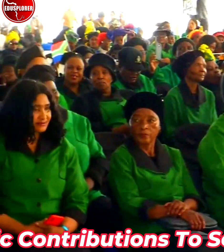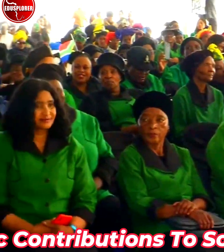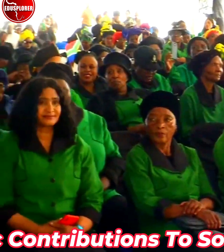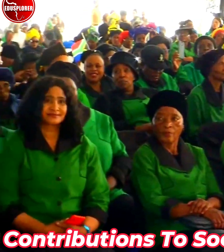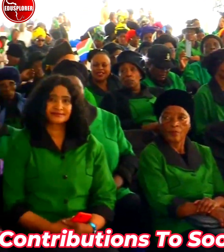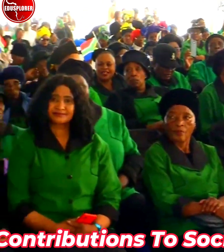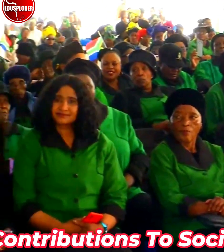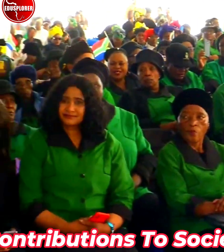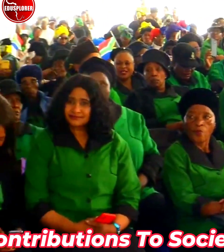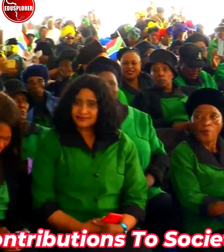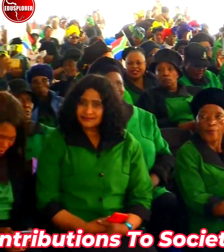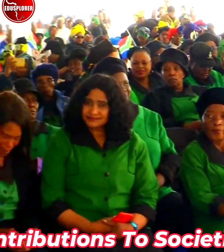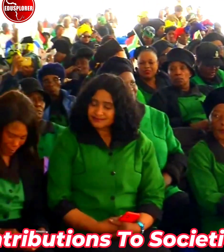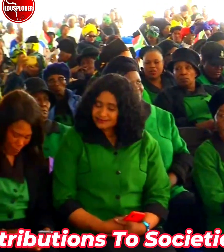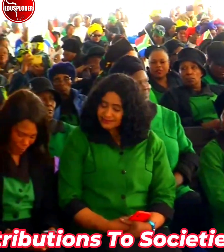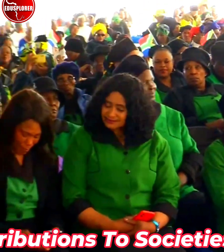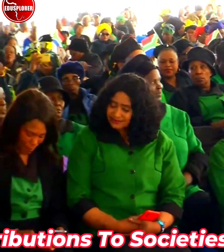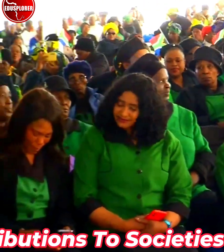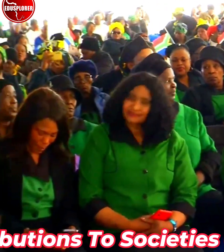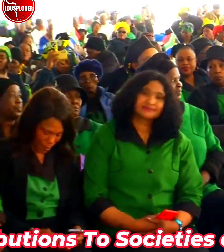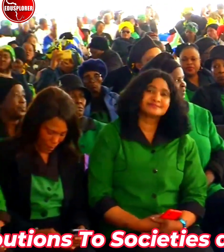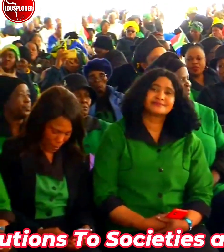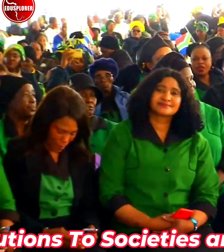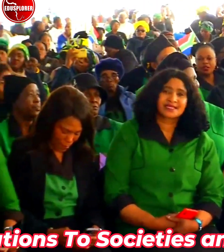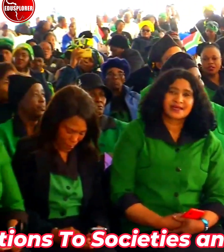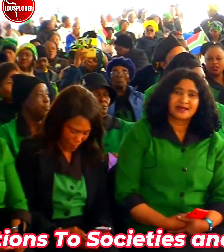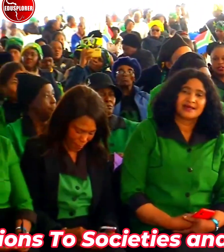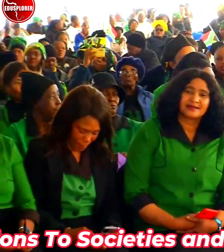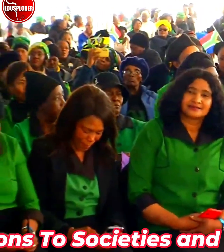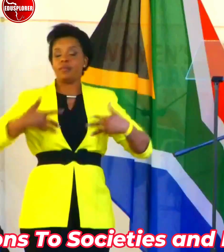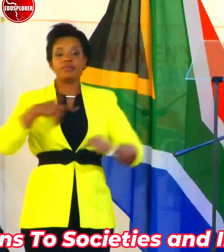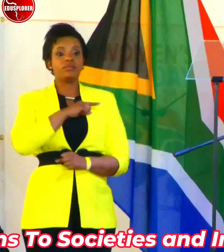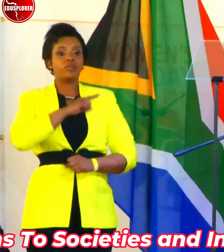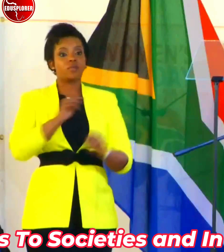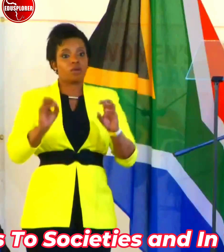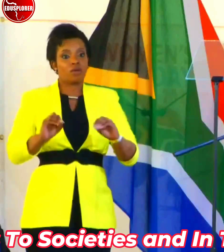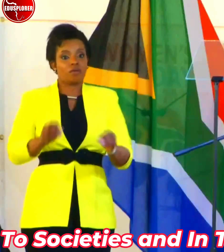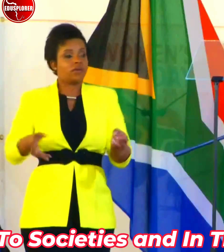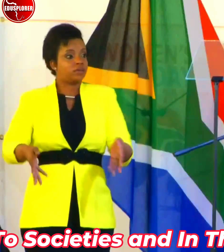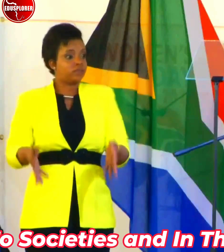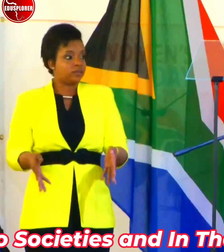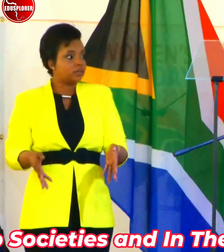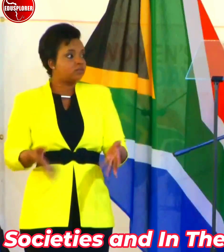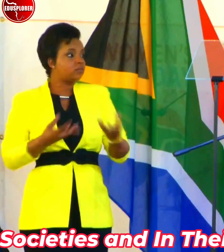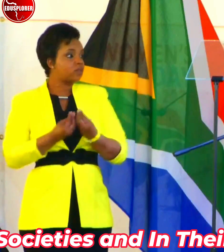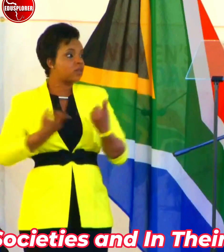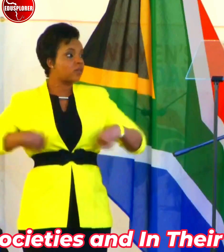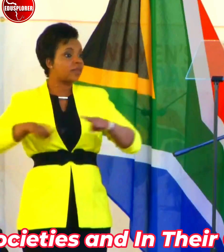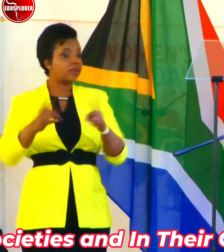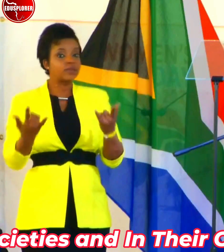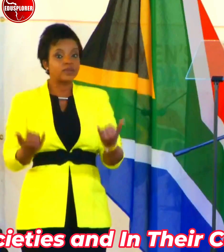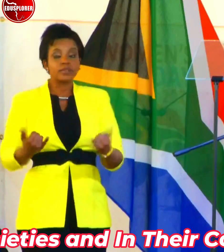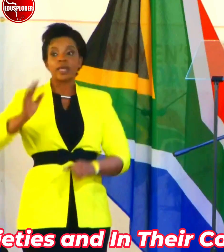We are honored and privileged to have amongst us today this remarkable